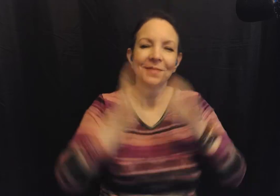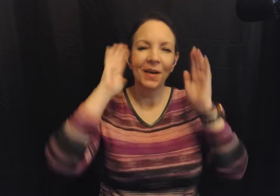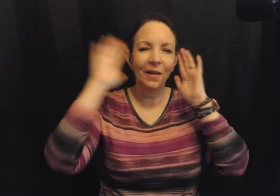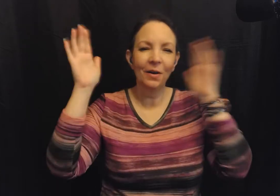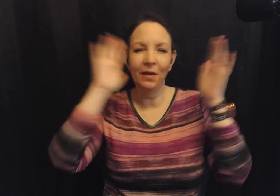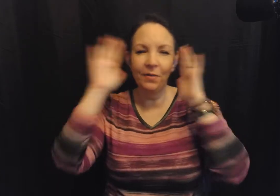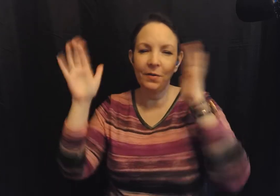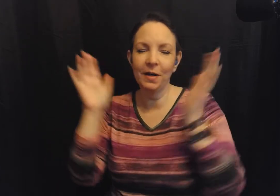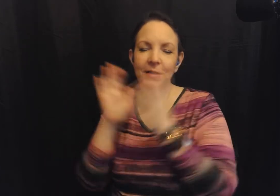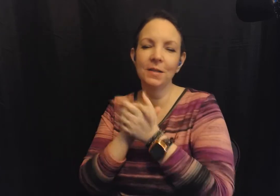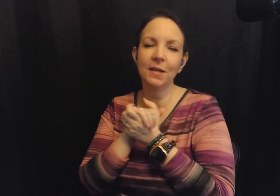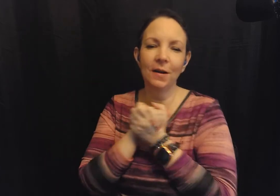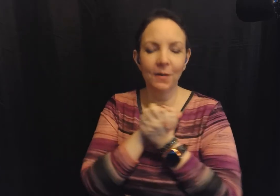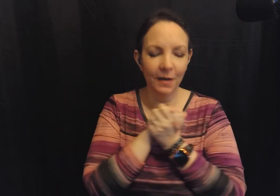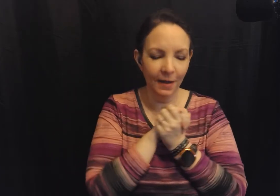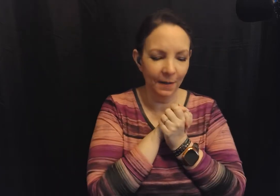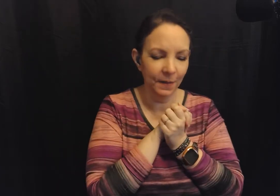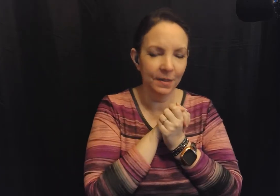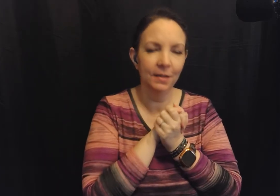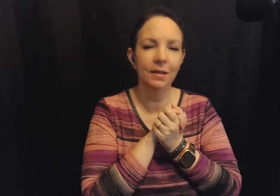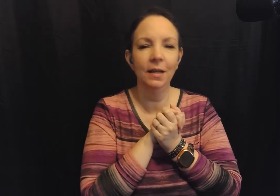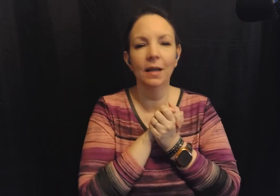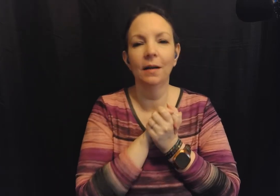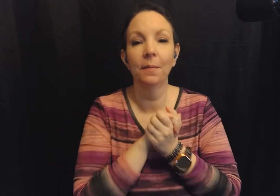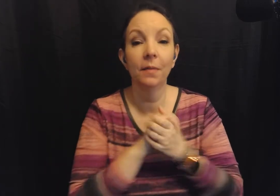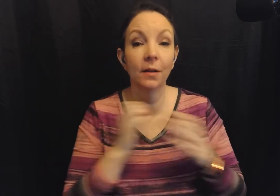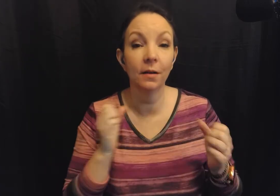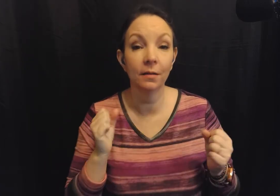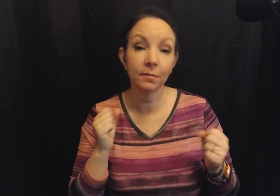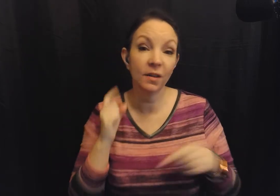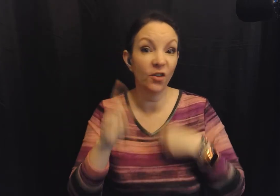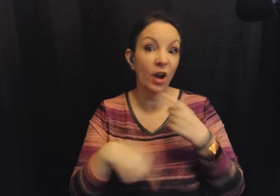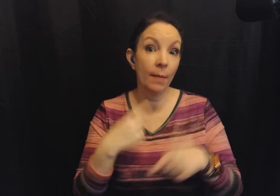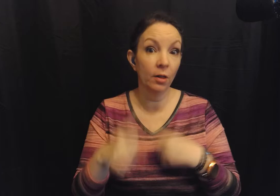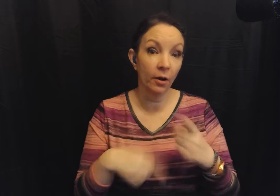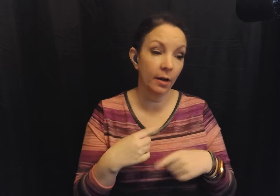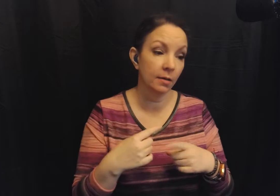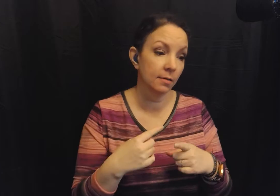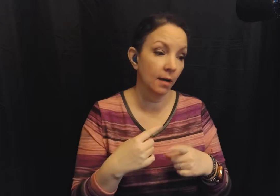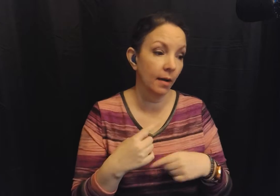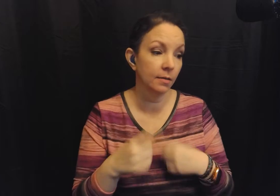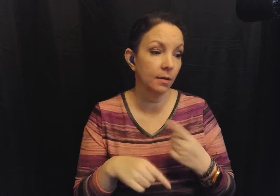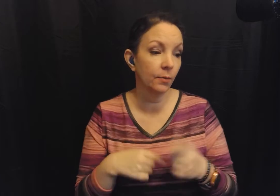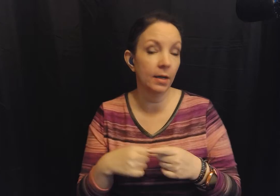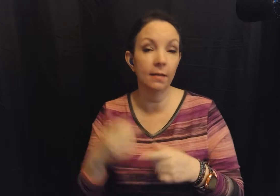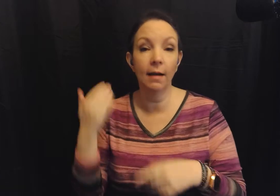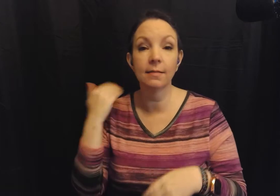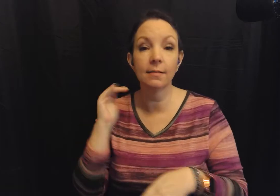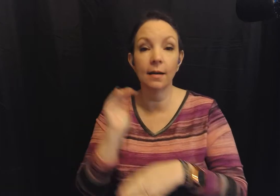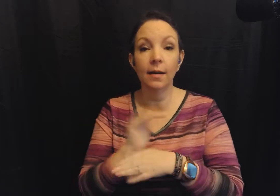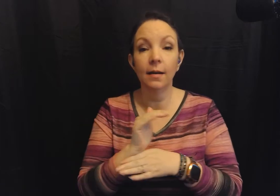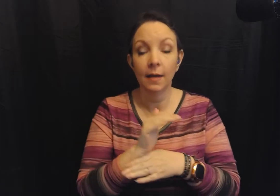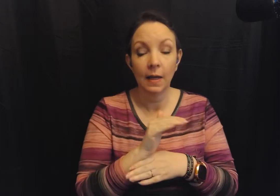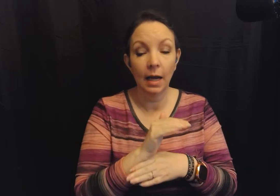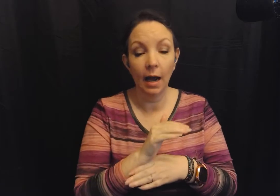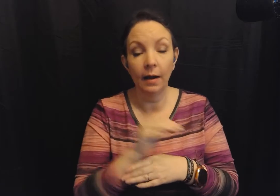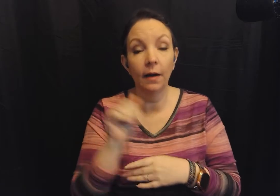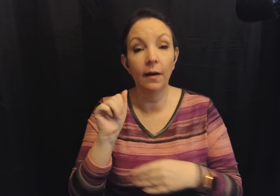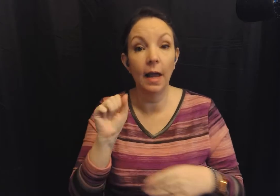Hello, everyone. This is the vocabulary science that we did last night at our